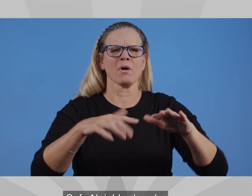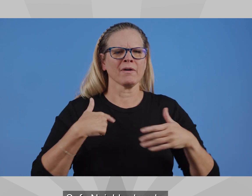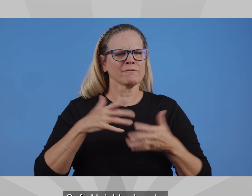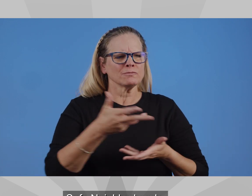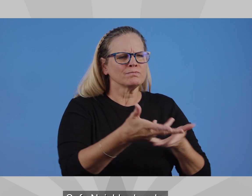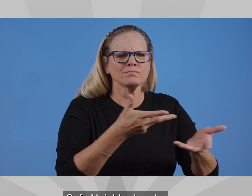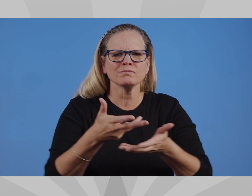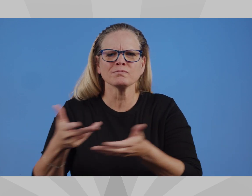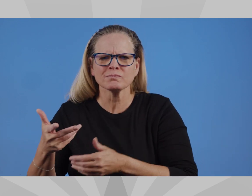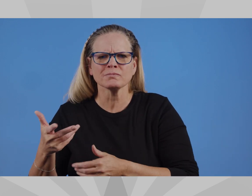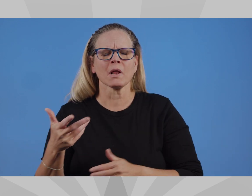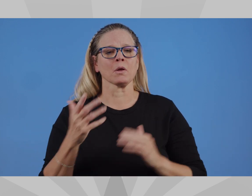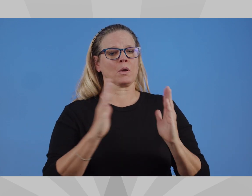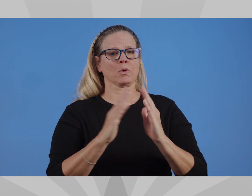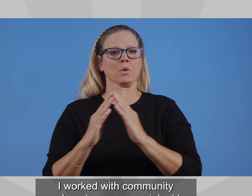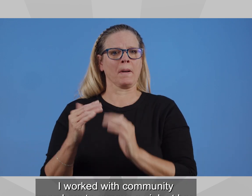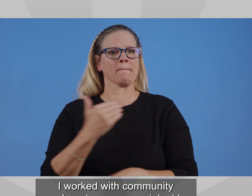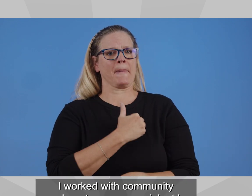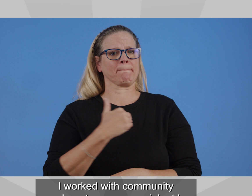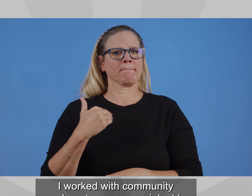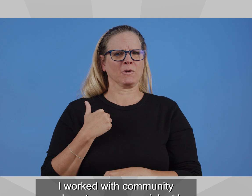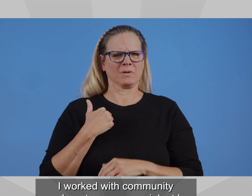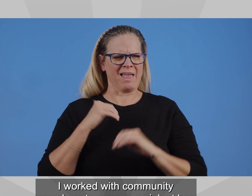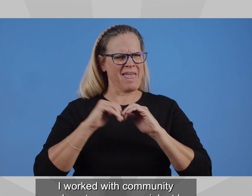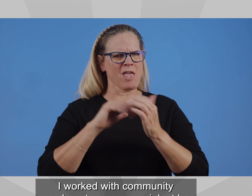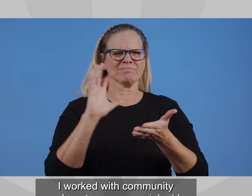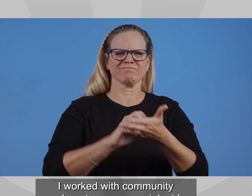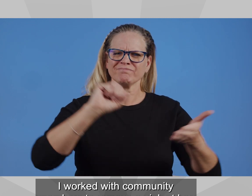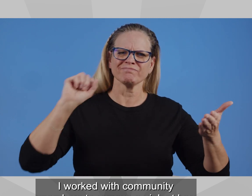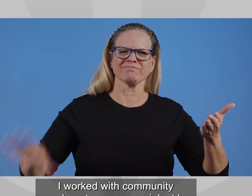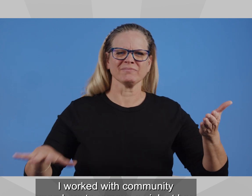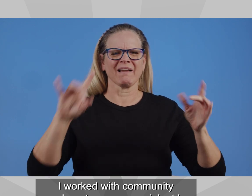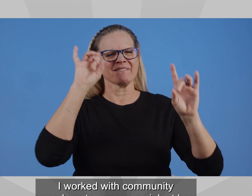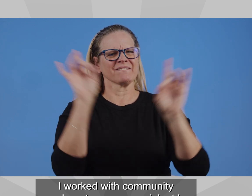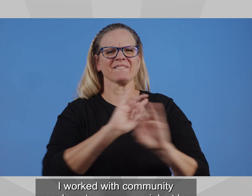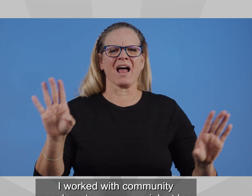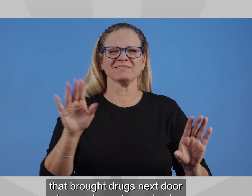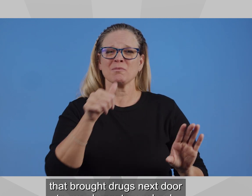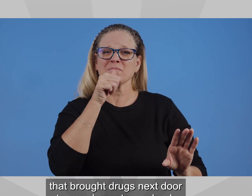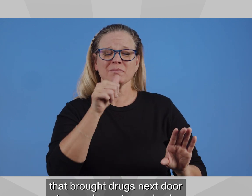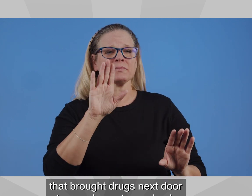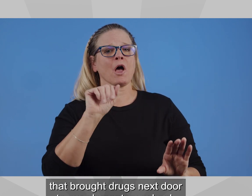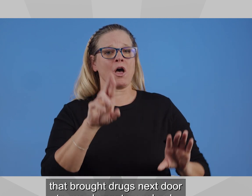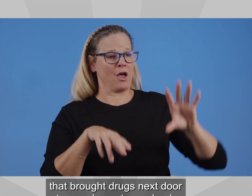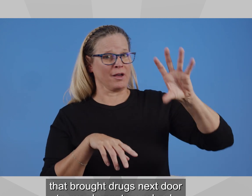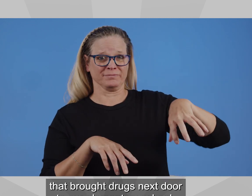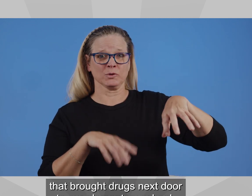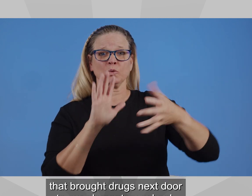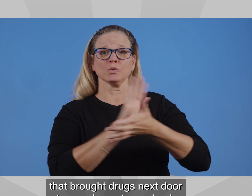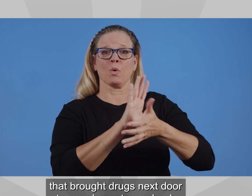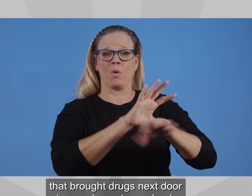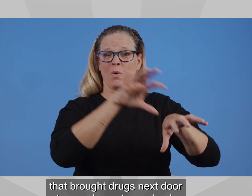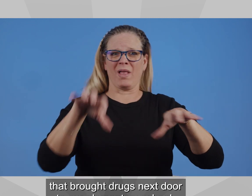Safe neighborhoods. I worked with community members to remove a violent bar that brought drugs next door